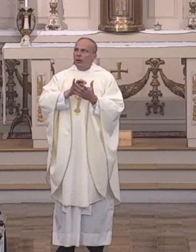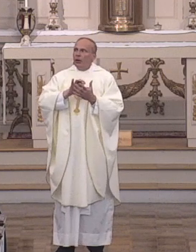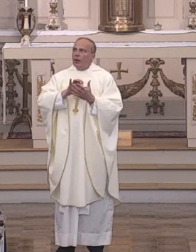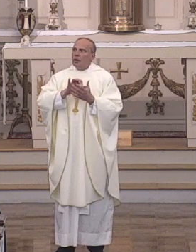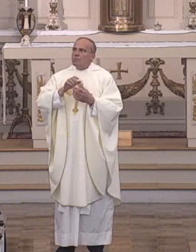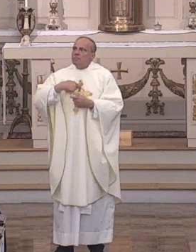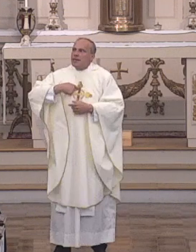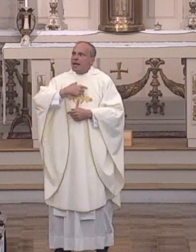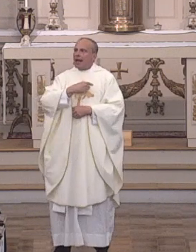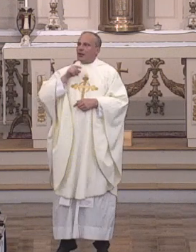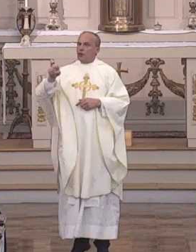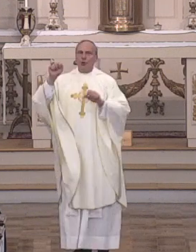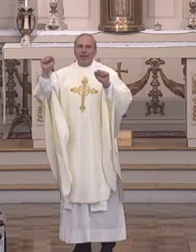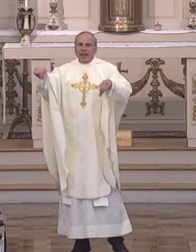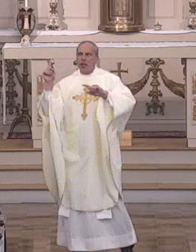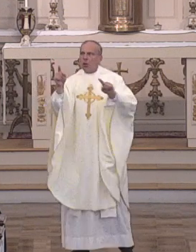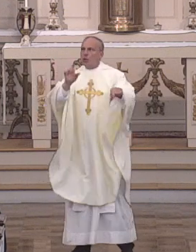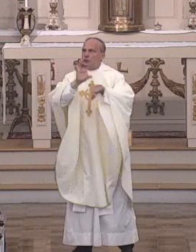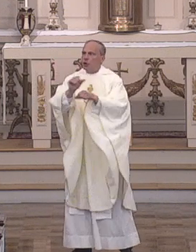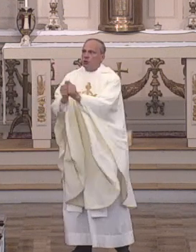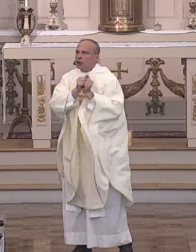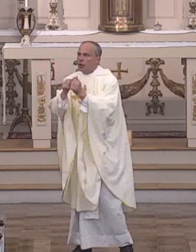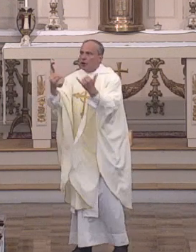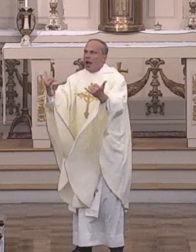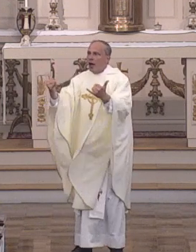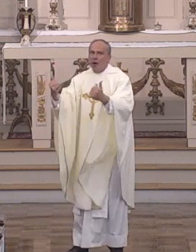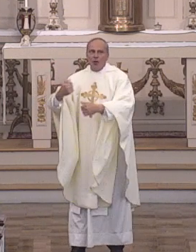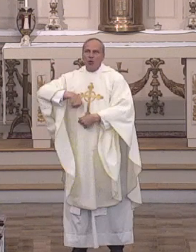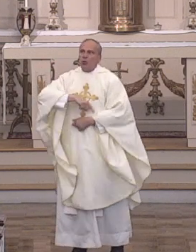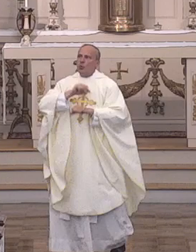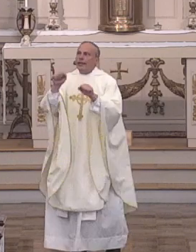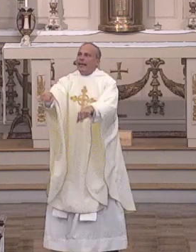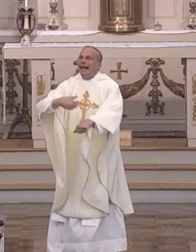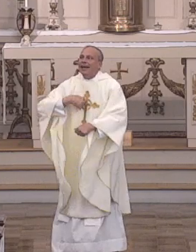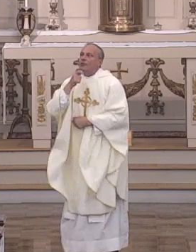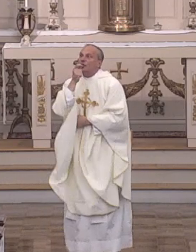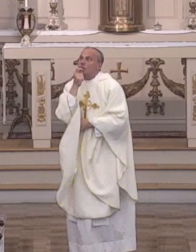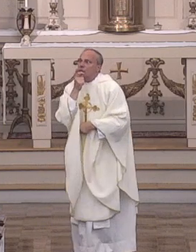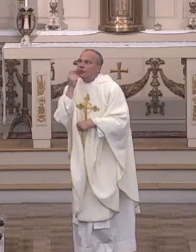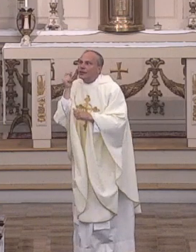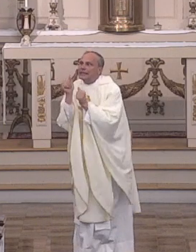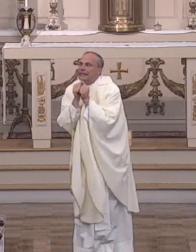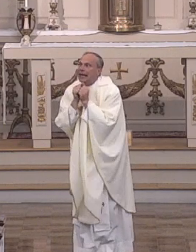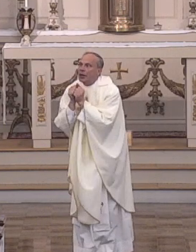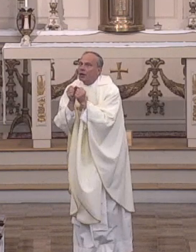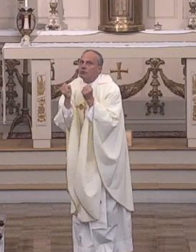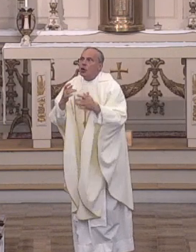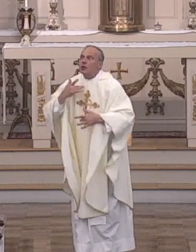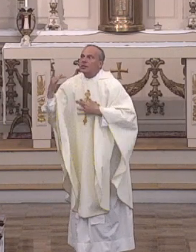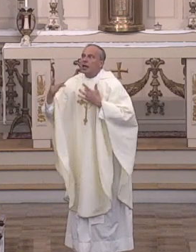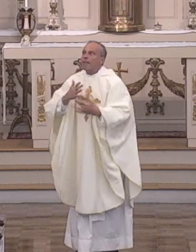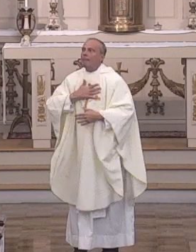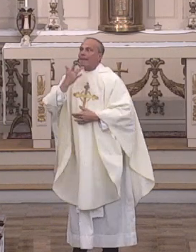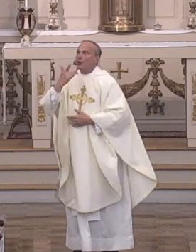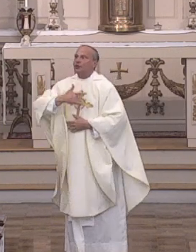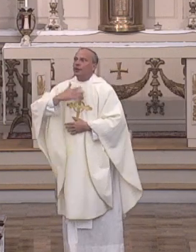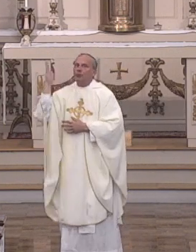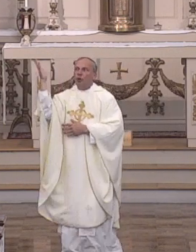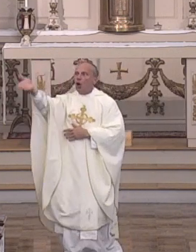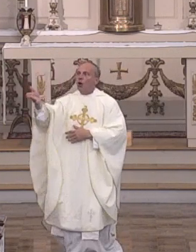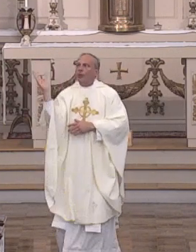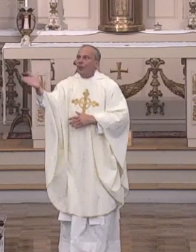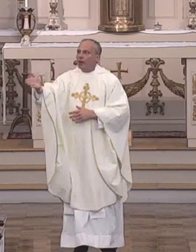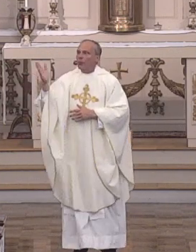he told his wife afterwards, we're going to go to church, honey. We're going to go to church together. I can receive the Eucharist. We can receive